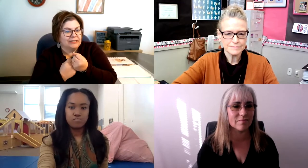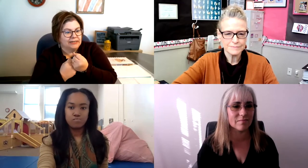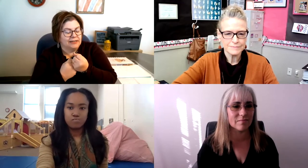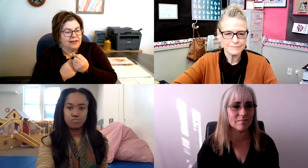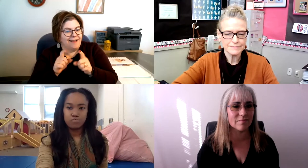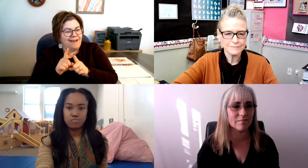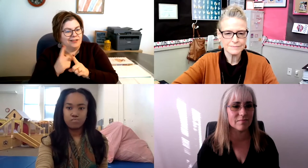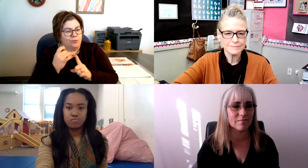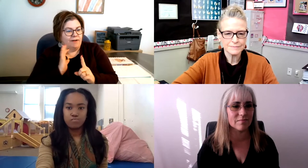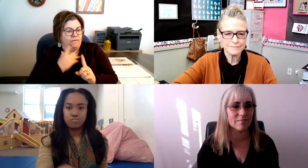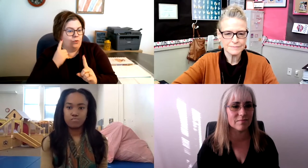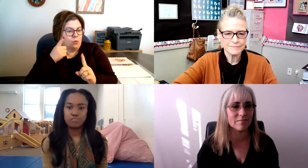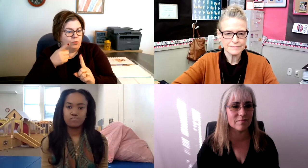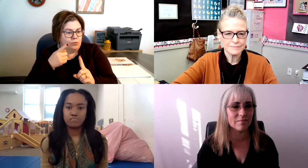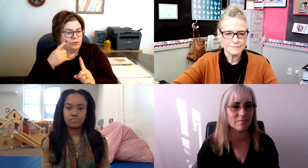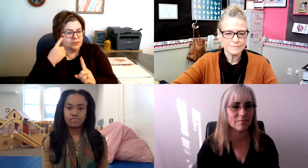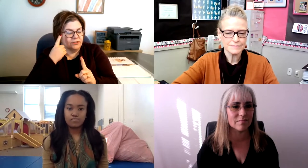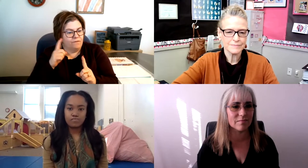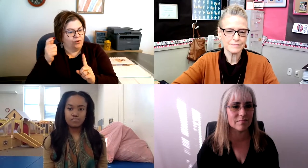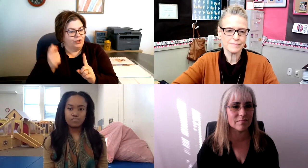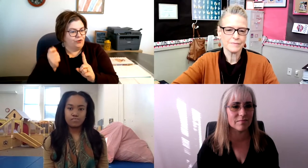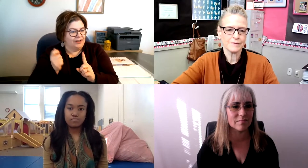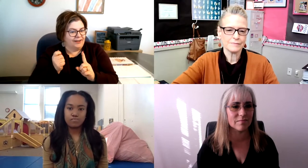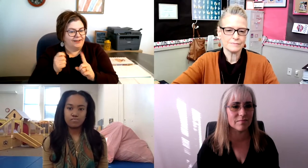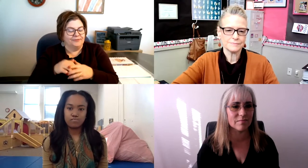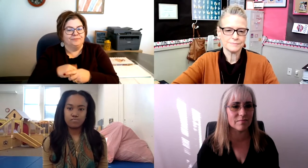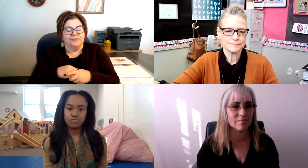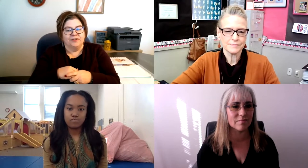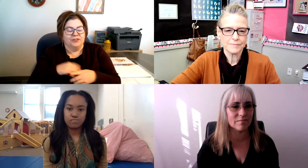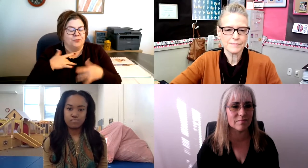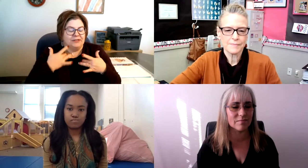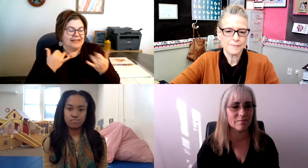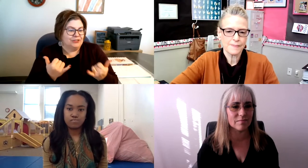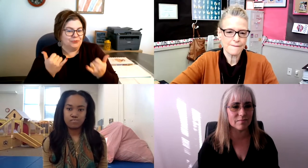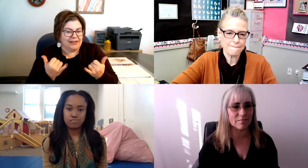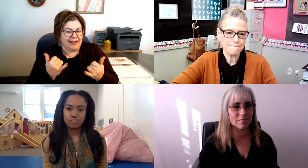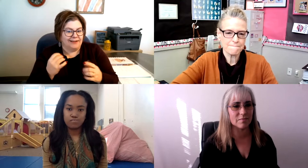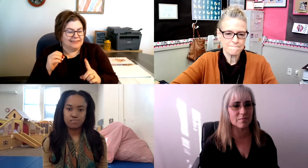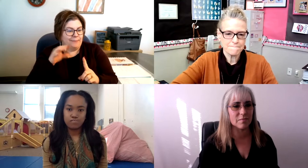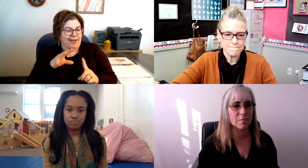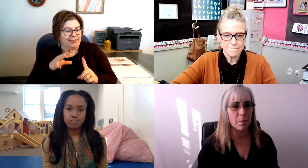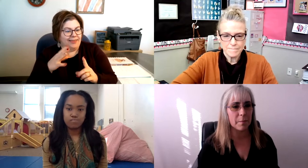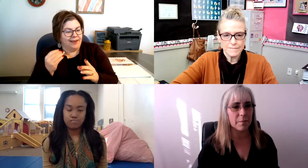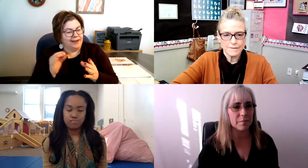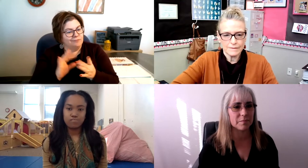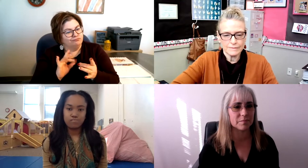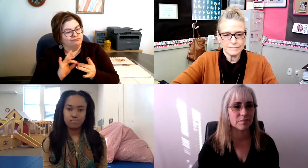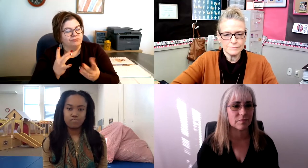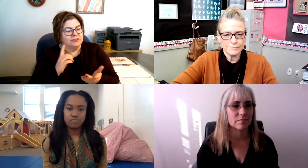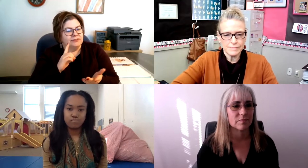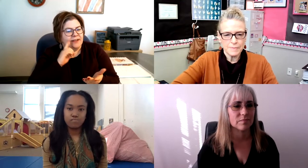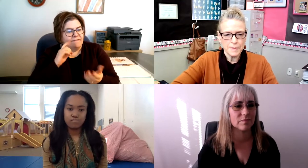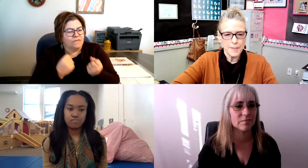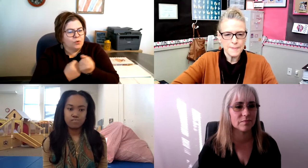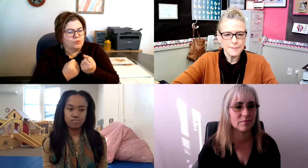added deaf advocacy services as one of our goals for receiving grants. So we're really thrilled today